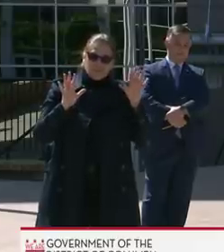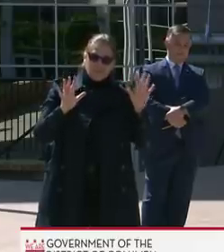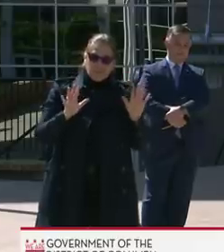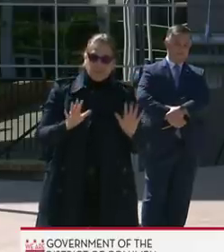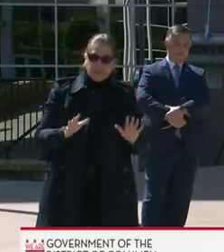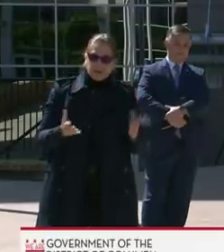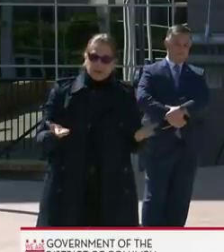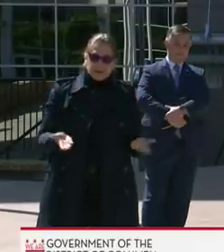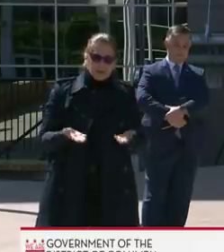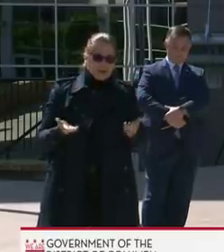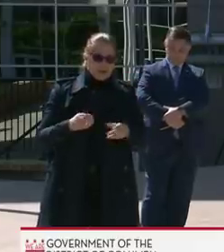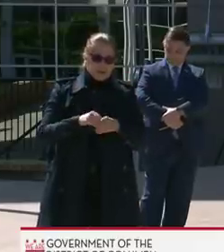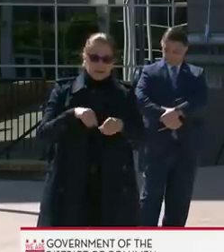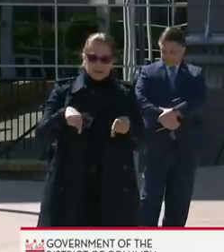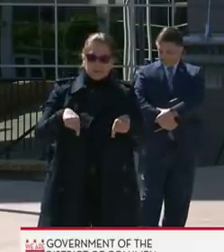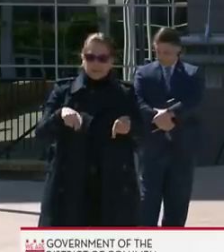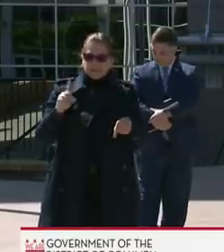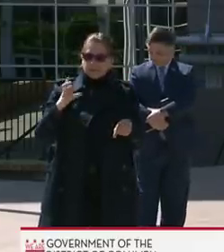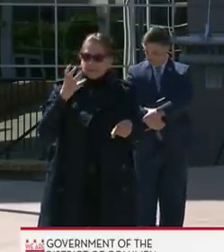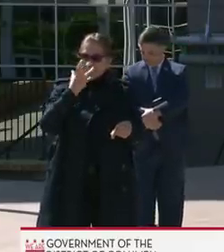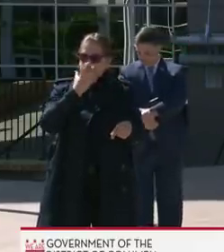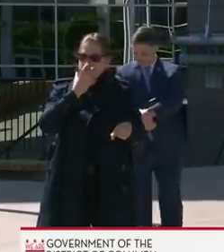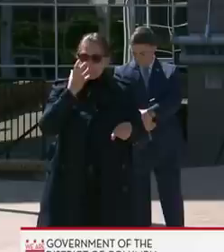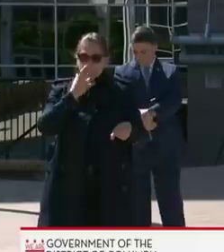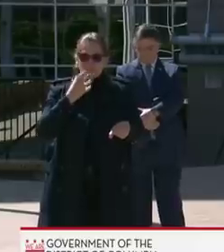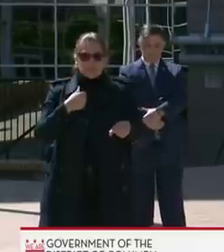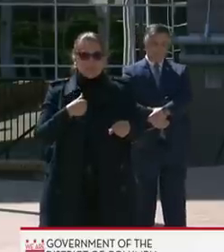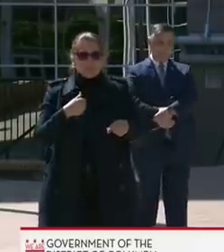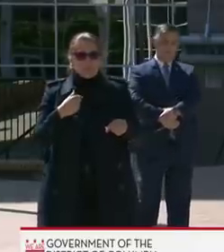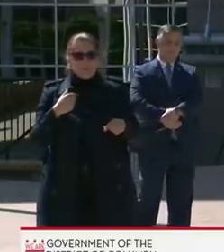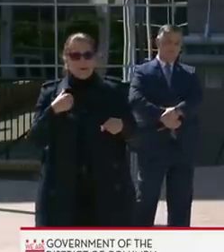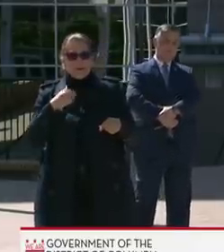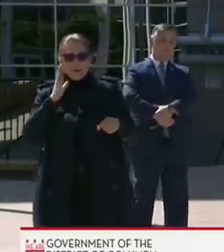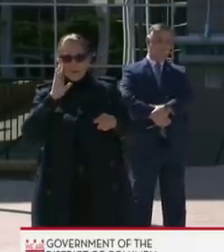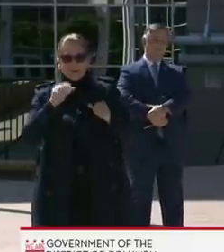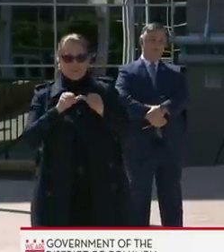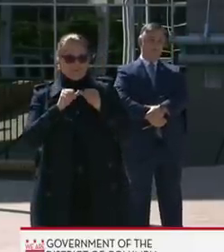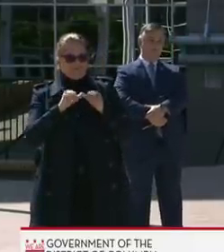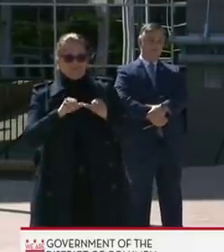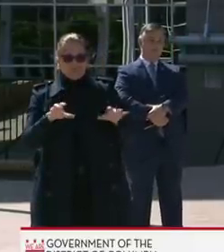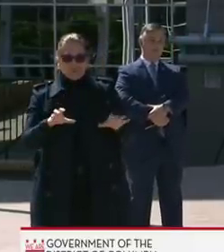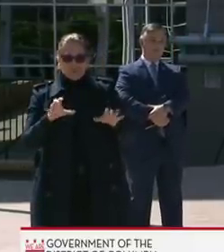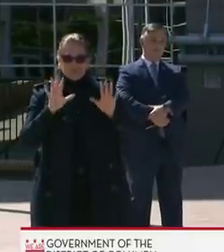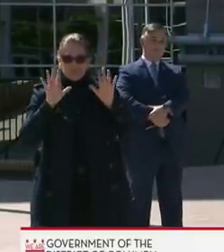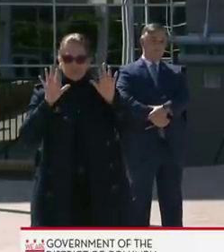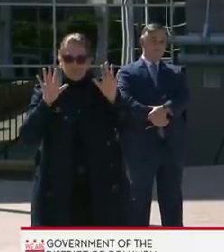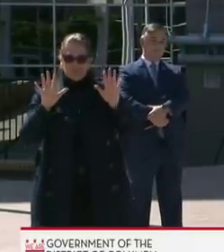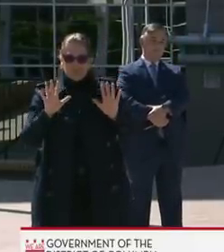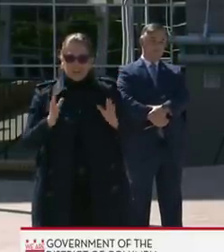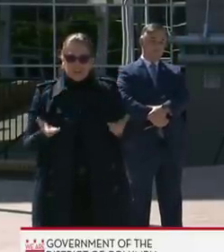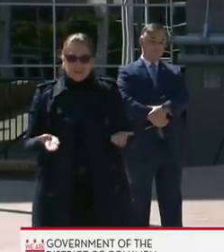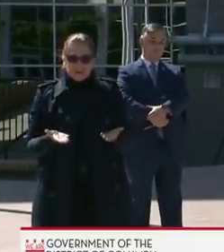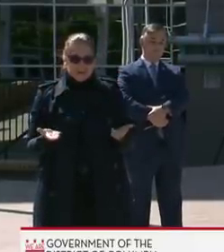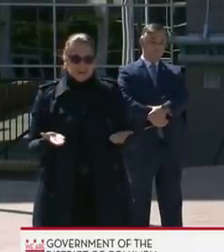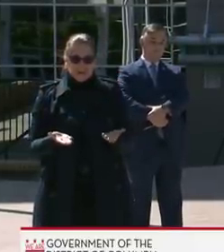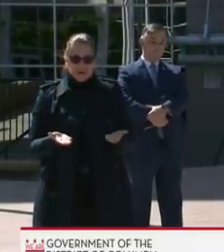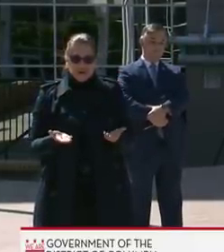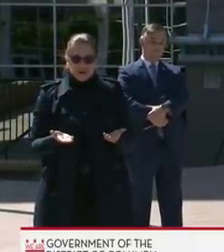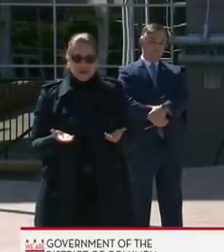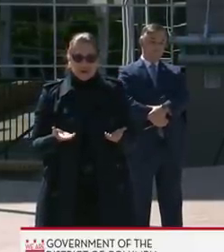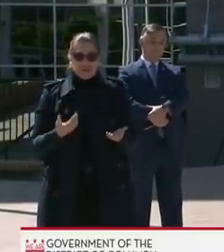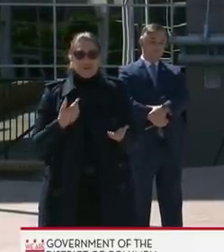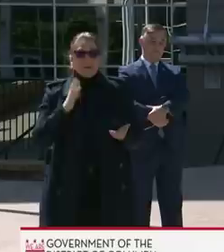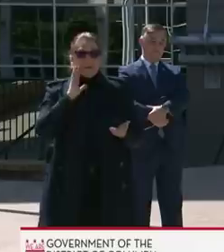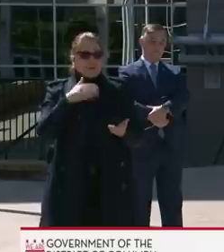we're going to continue to do wonderful, transformational things in our city. But there will be less money. And there's more uncertainty about